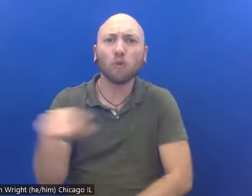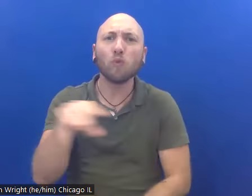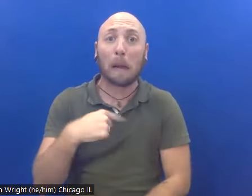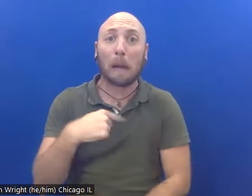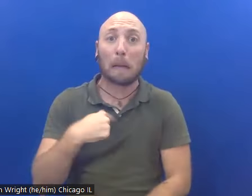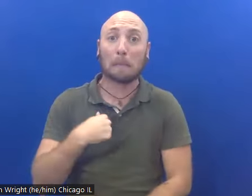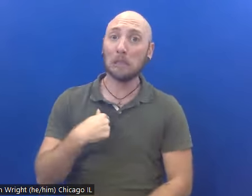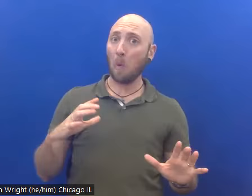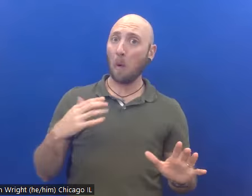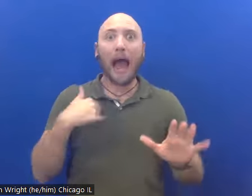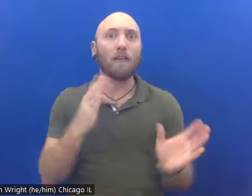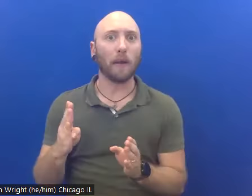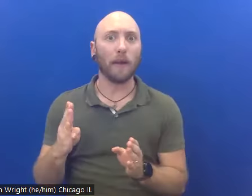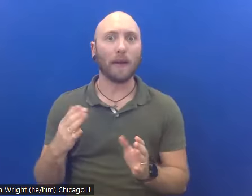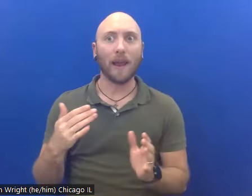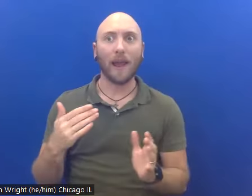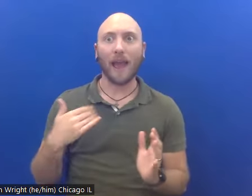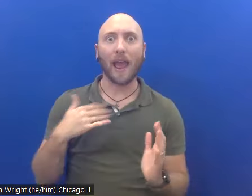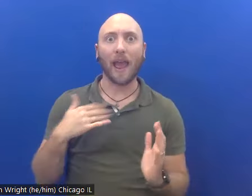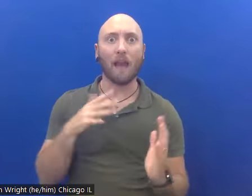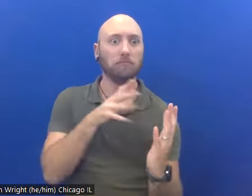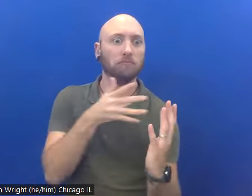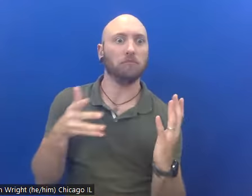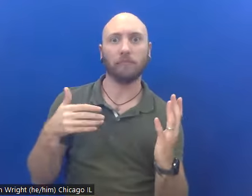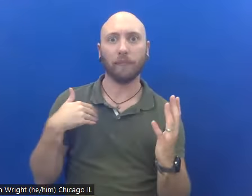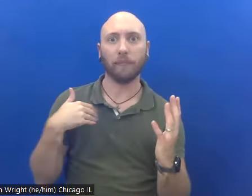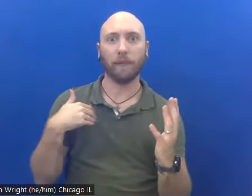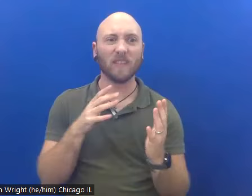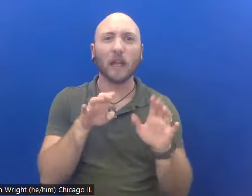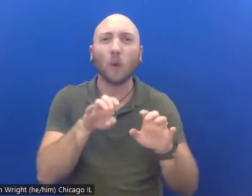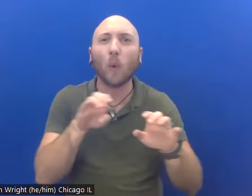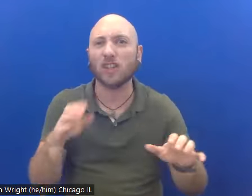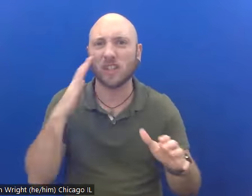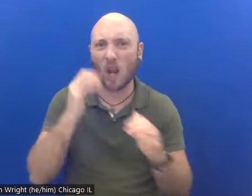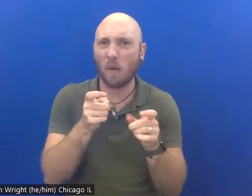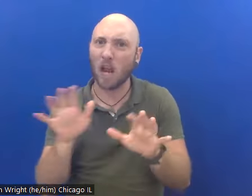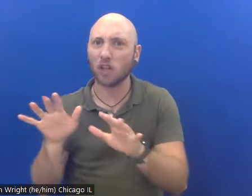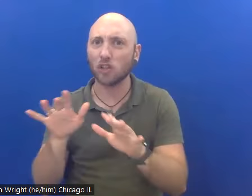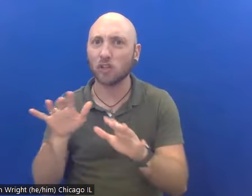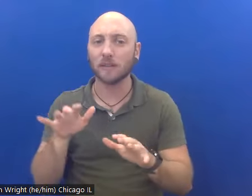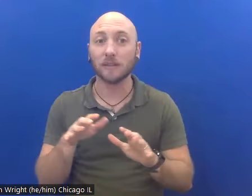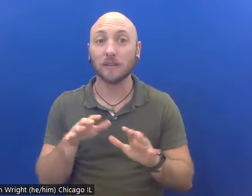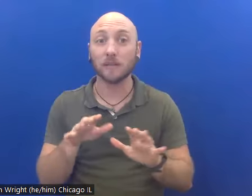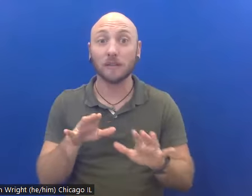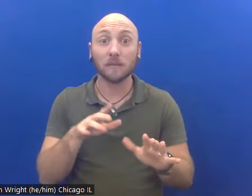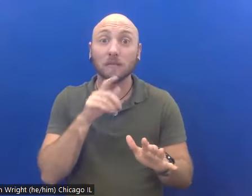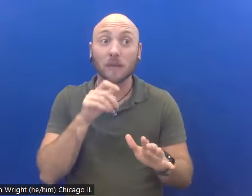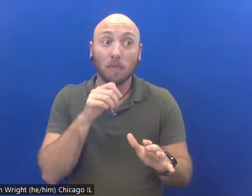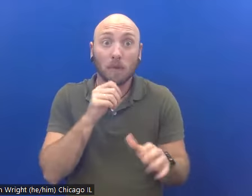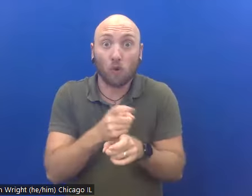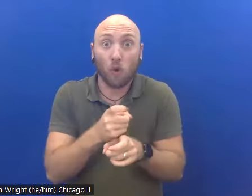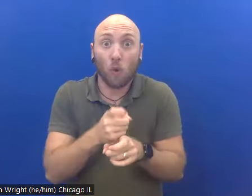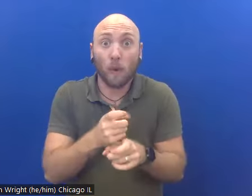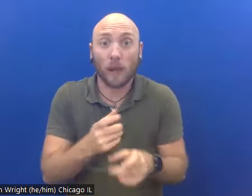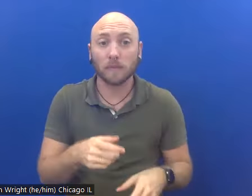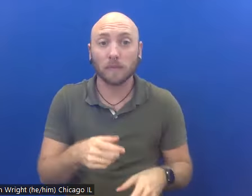I had Excel spreadsheets, and I was very like, I know what I'm doing. And that's not an exaggeration. I'd go and I'd have a routine. I'd go to a